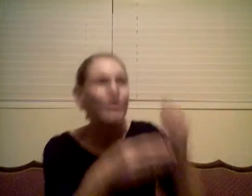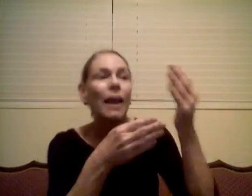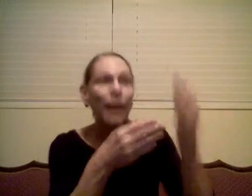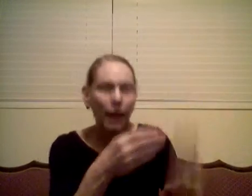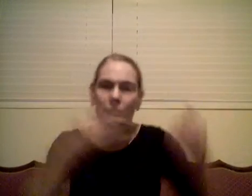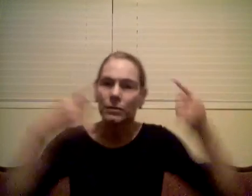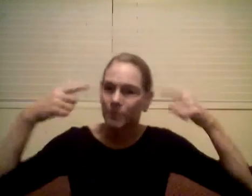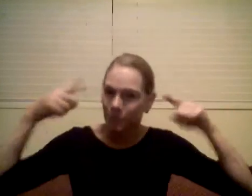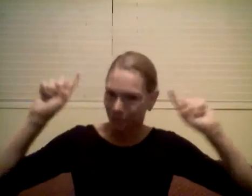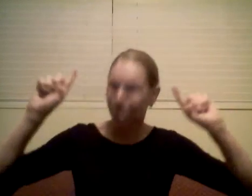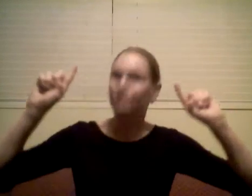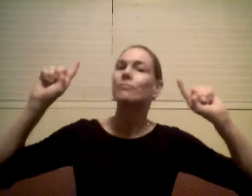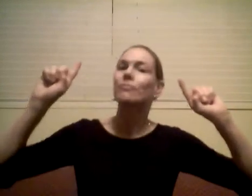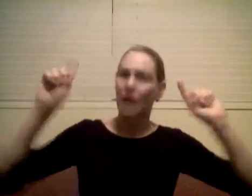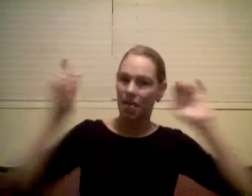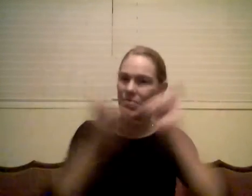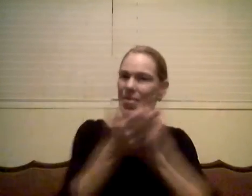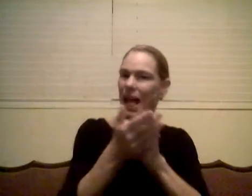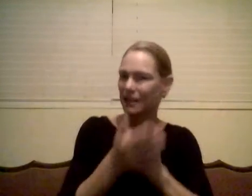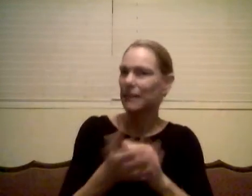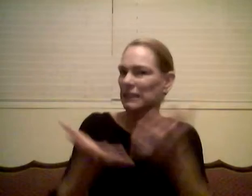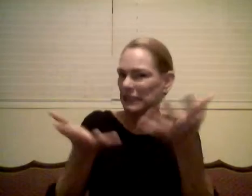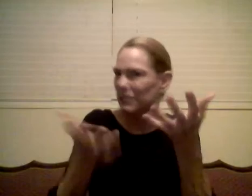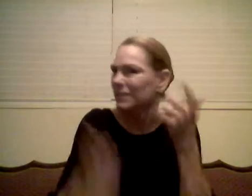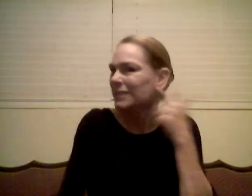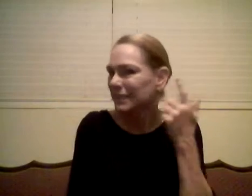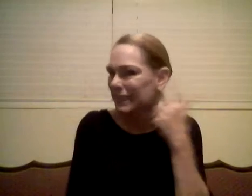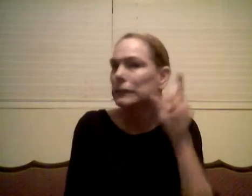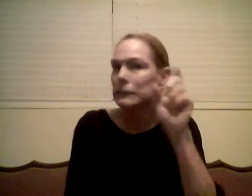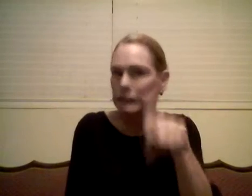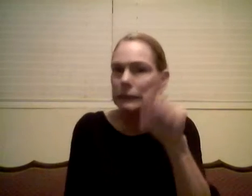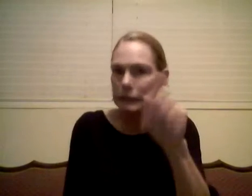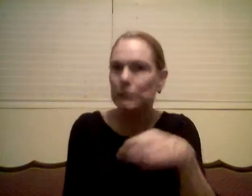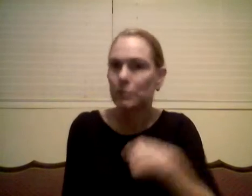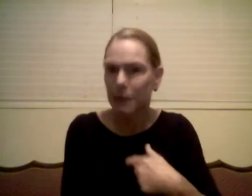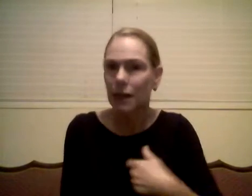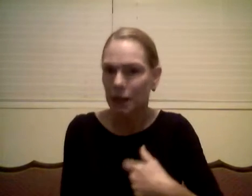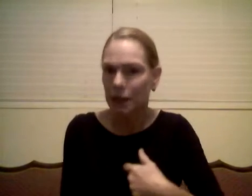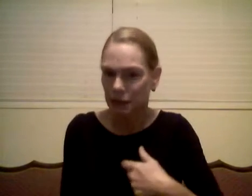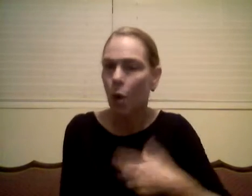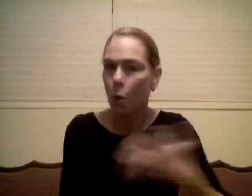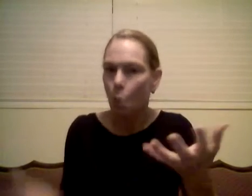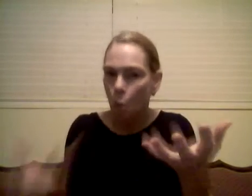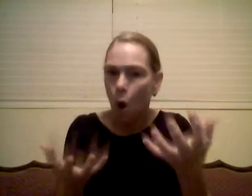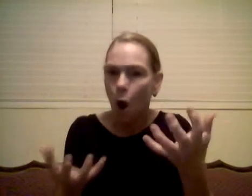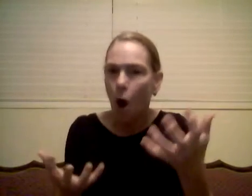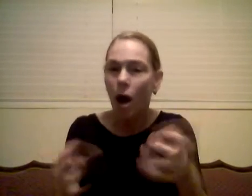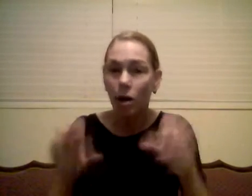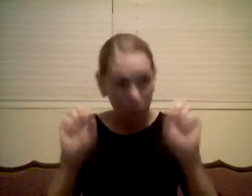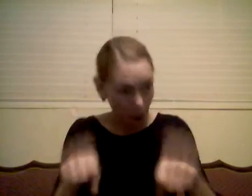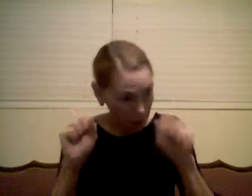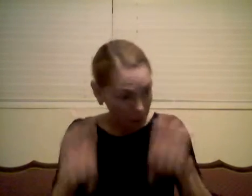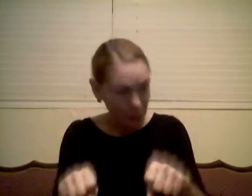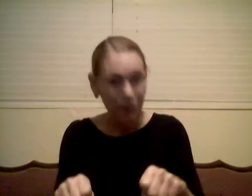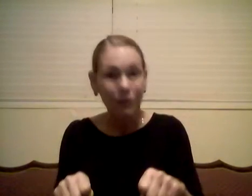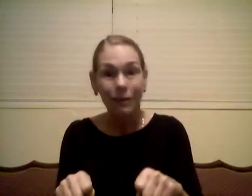won. Okay? Those are all part of me trying to figure out these core competencies by utilizing that behavioral